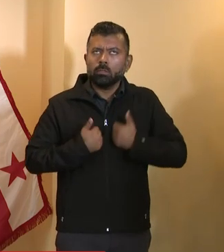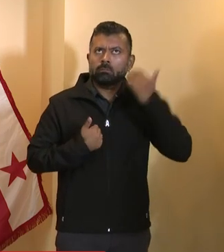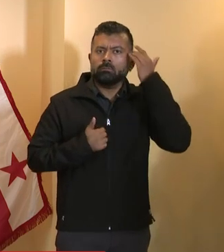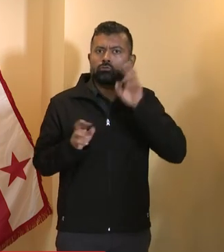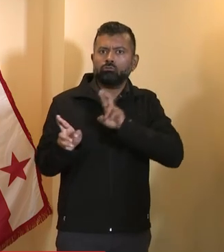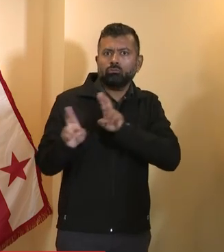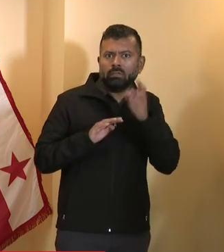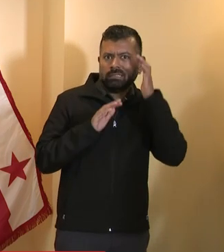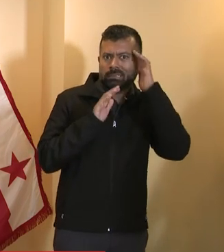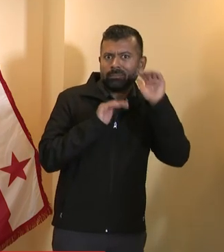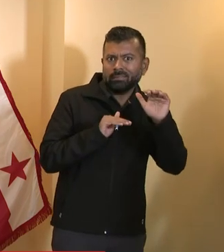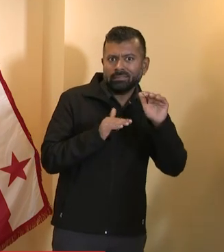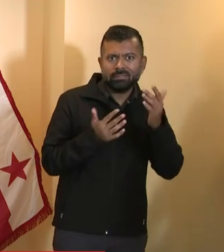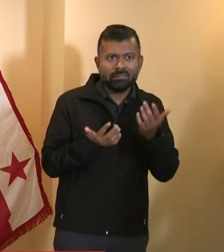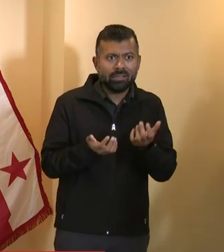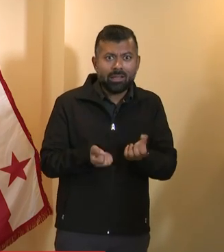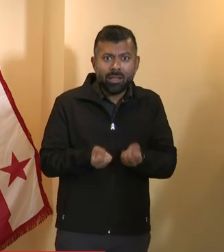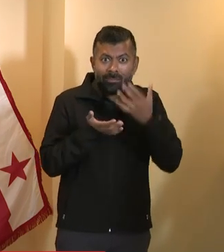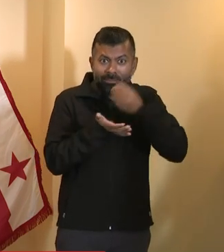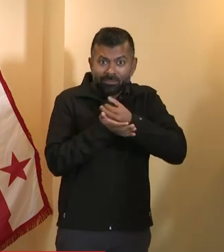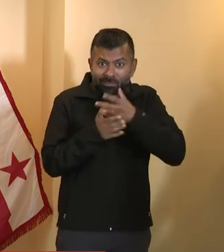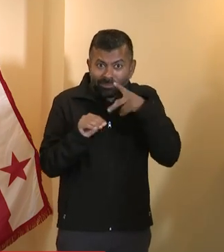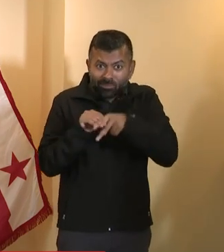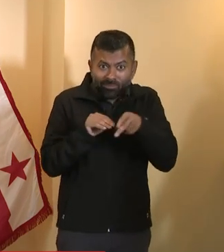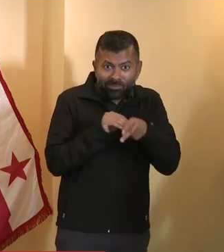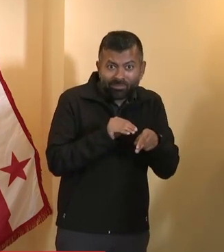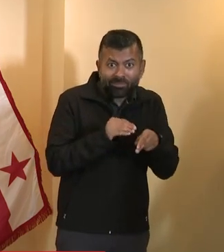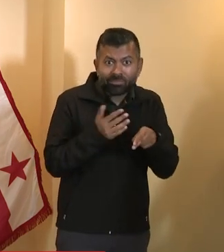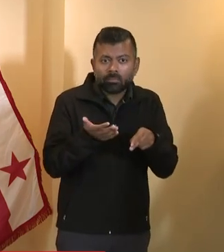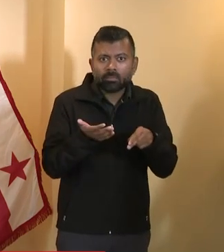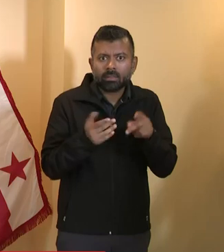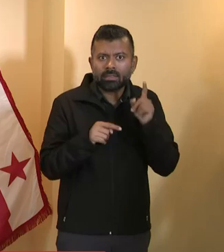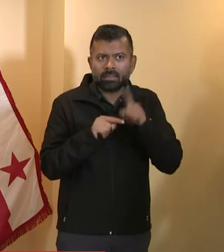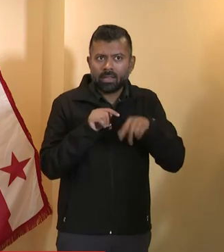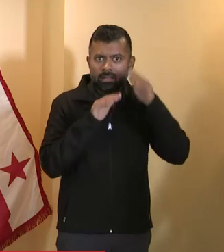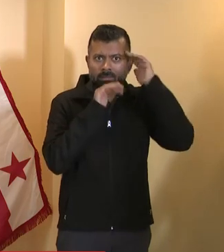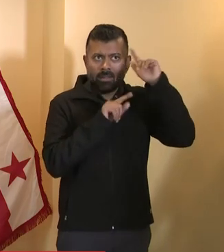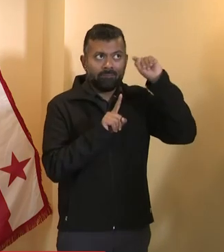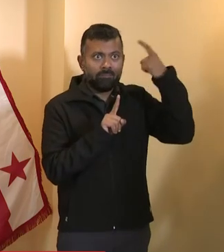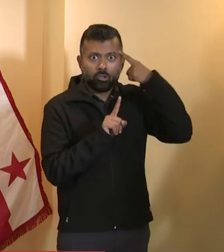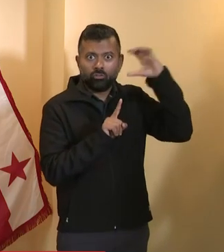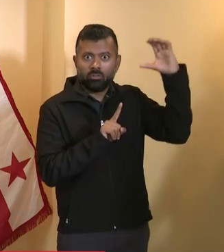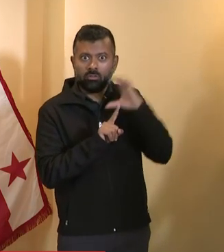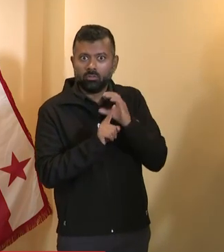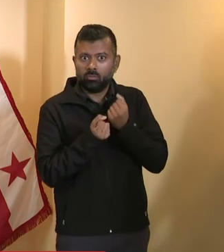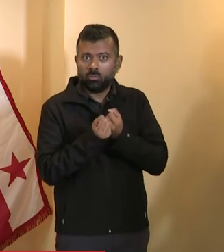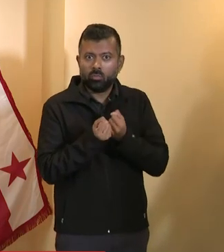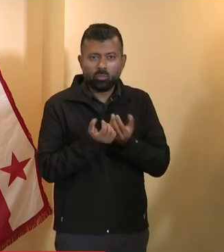lot of money to have to cut when you can't rely on federal funding or one-time sources this time around.